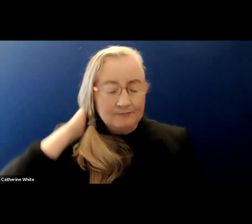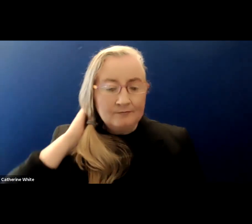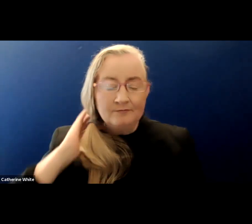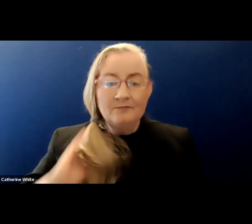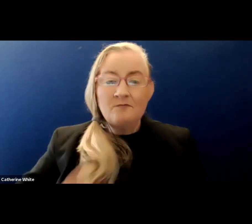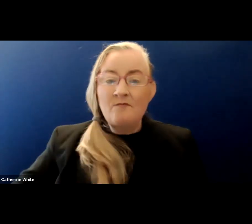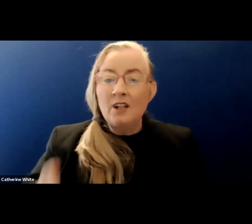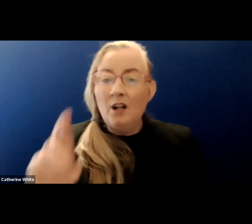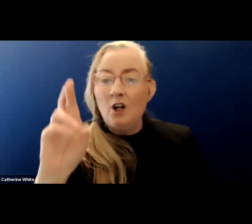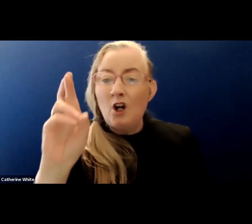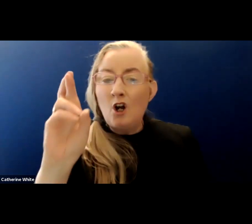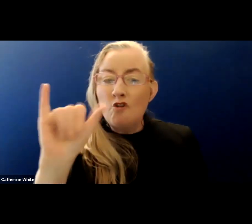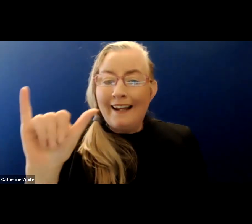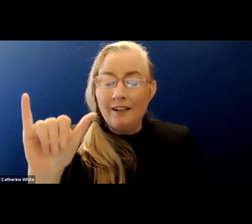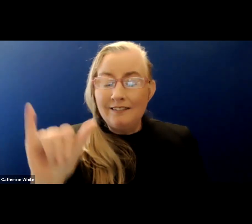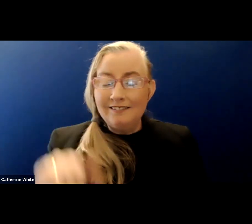Ray, go ahead.